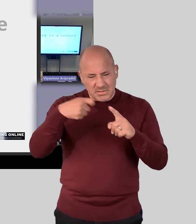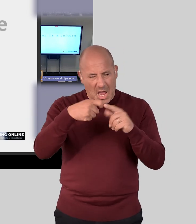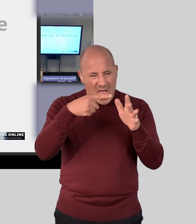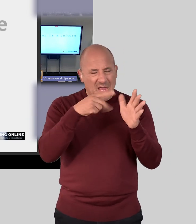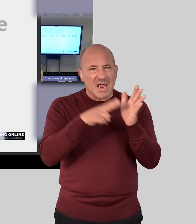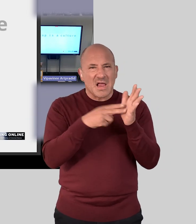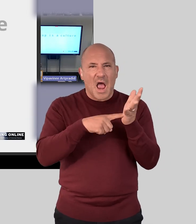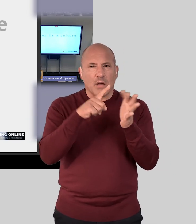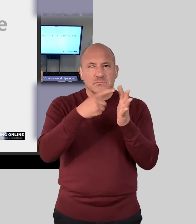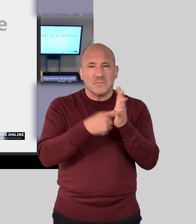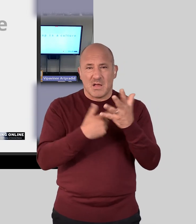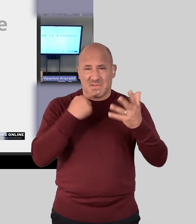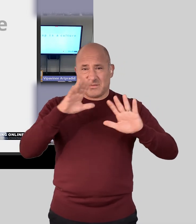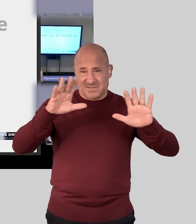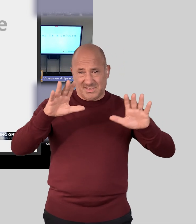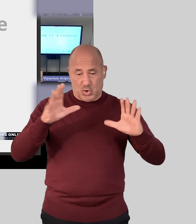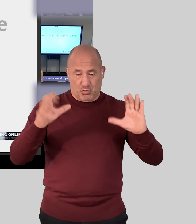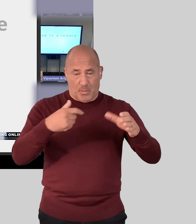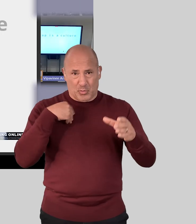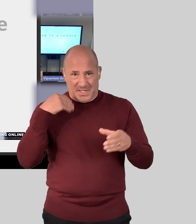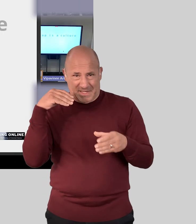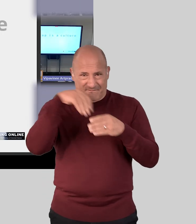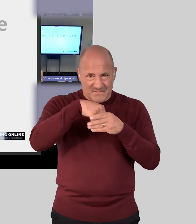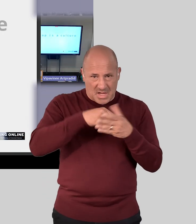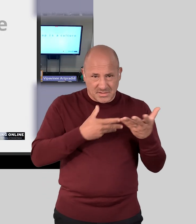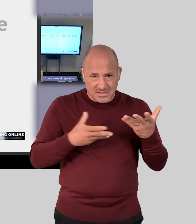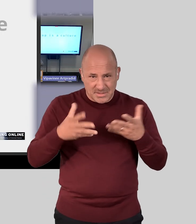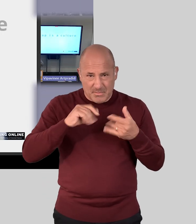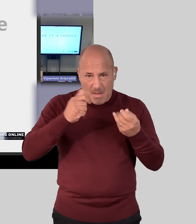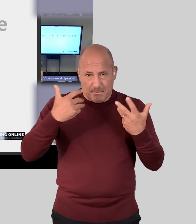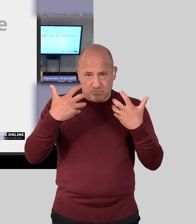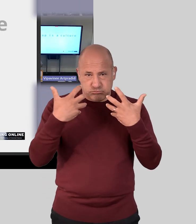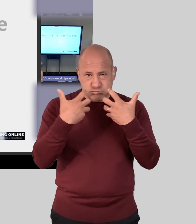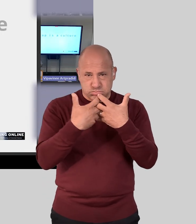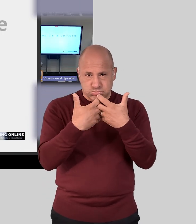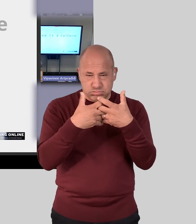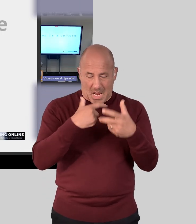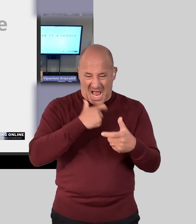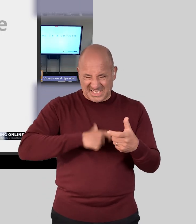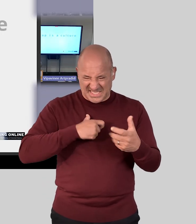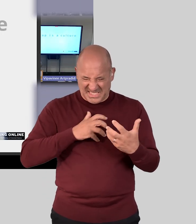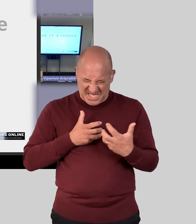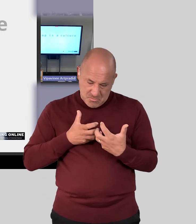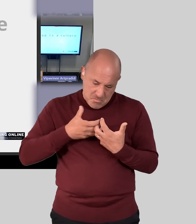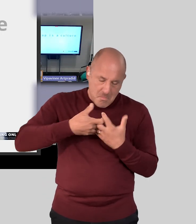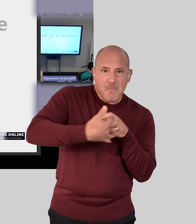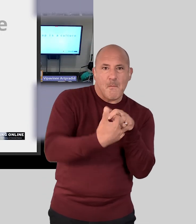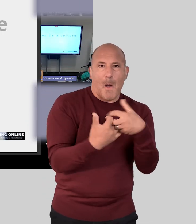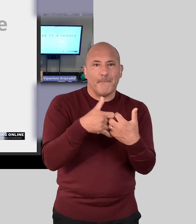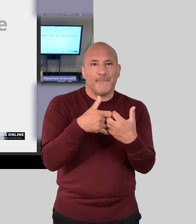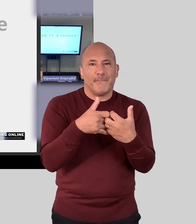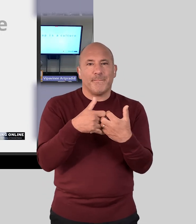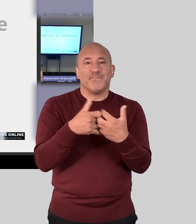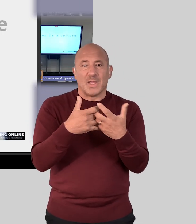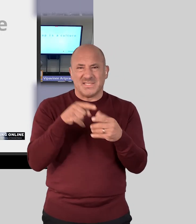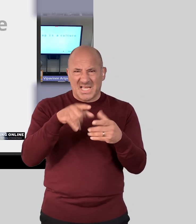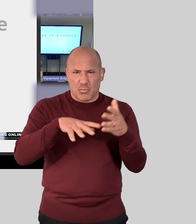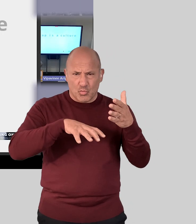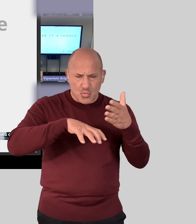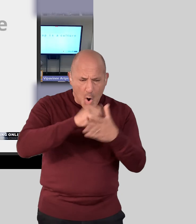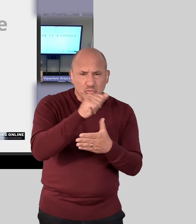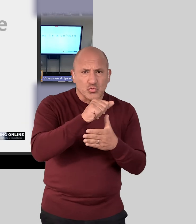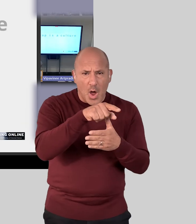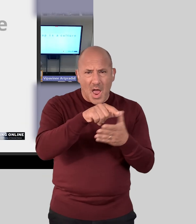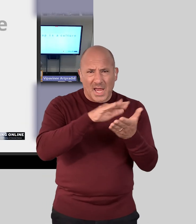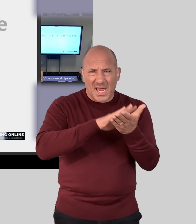invest in the group, its meaning becomes fused with our identity. So we're starting to see how culture and